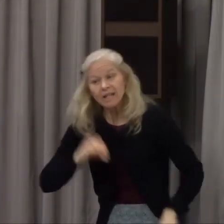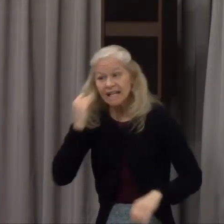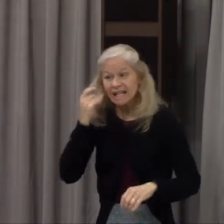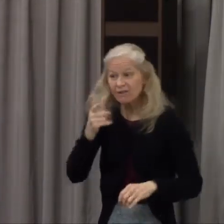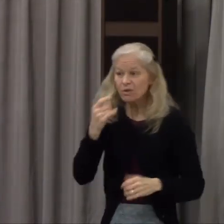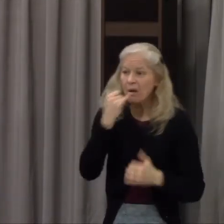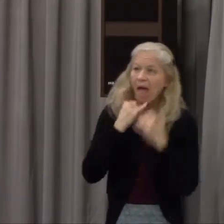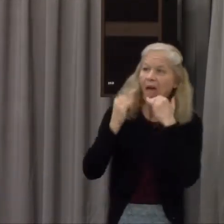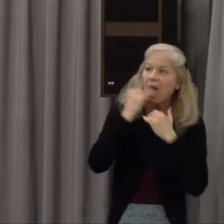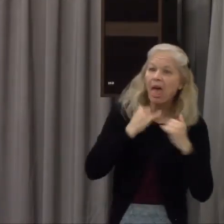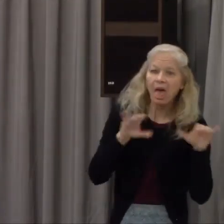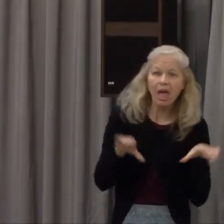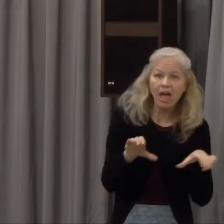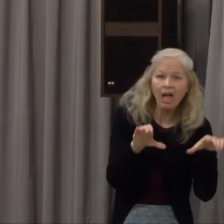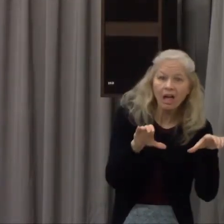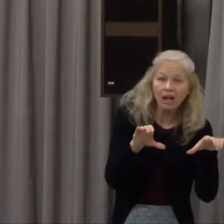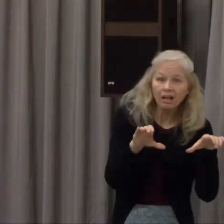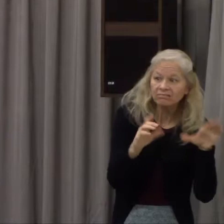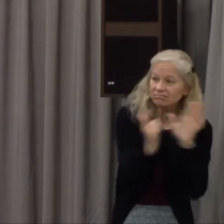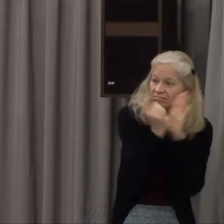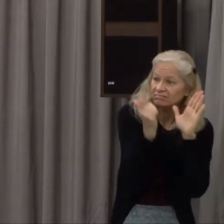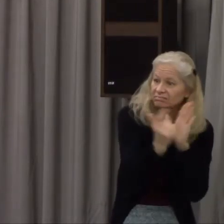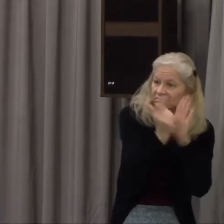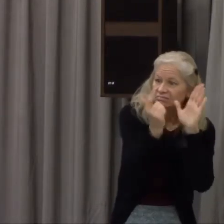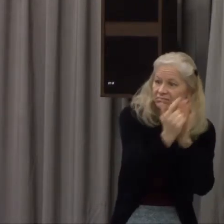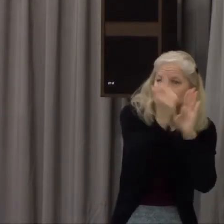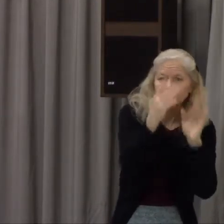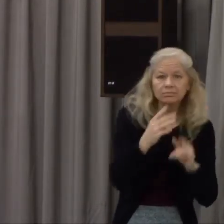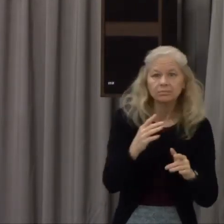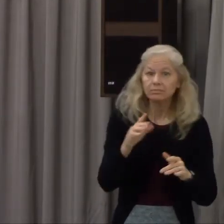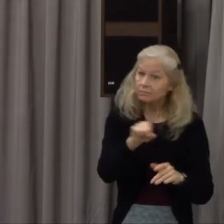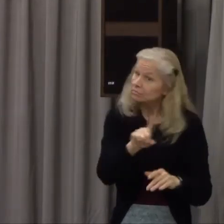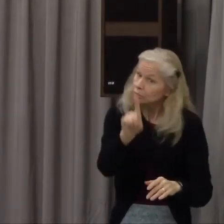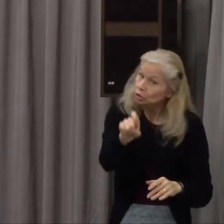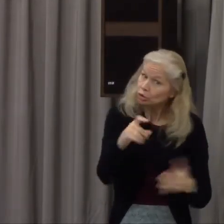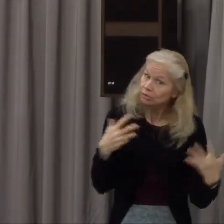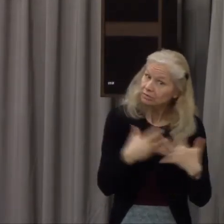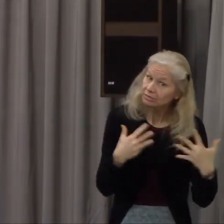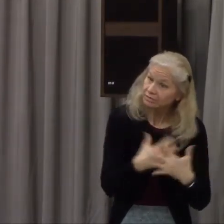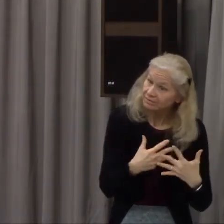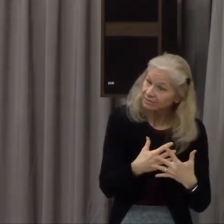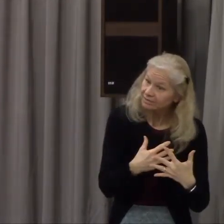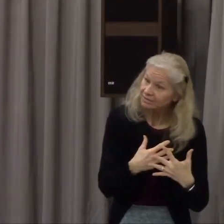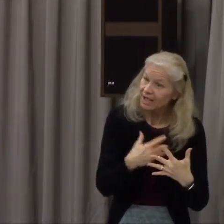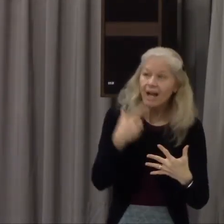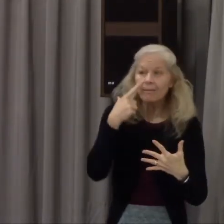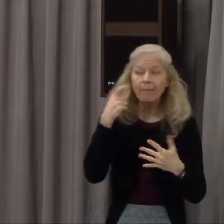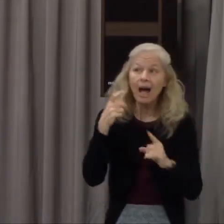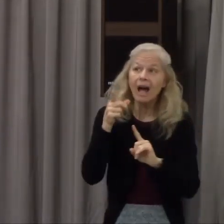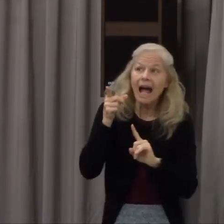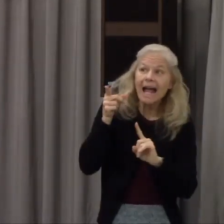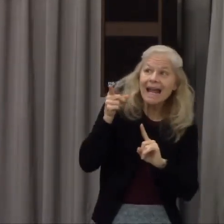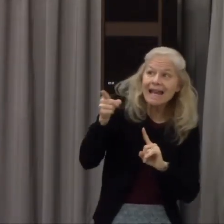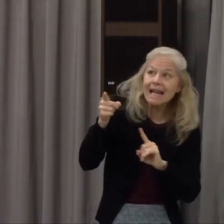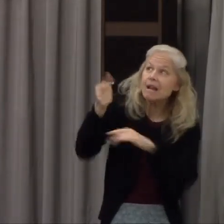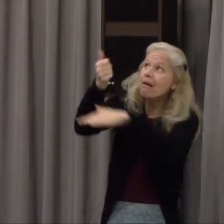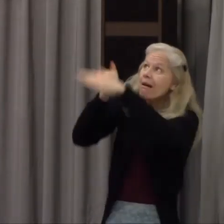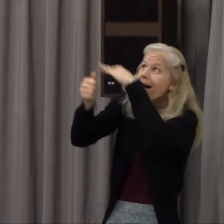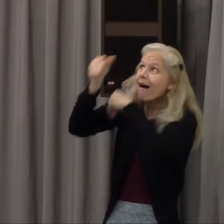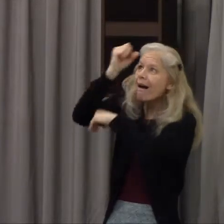vain. Every time the sword is used. He is the minister of God, a revenger to execute wrath upon him